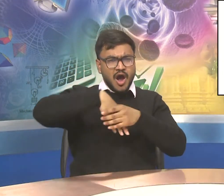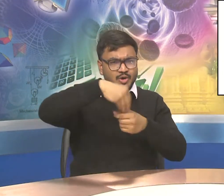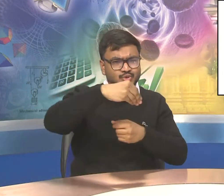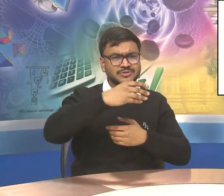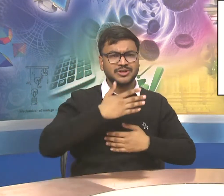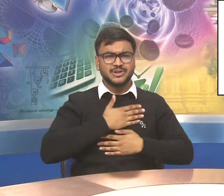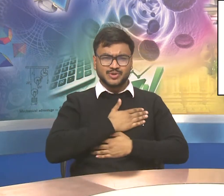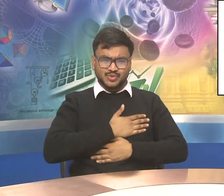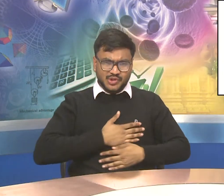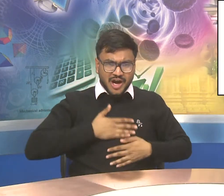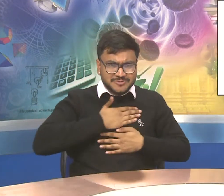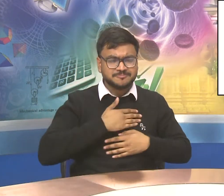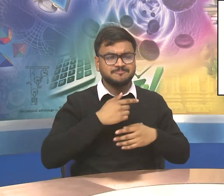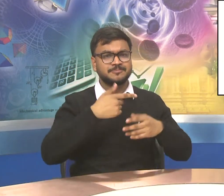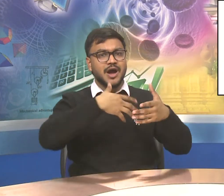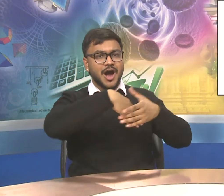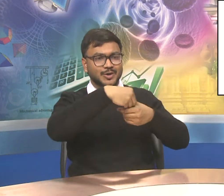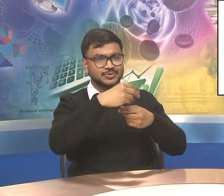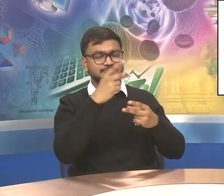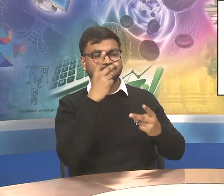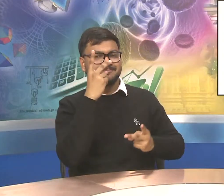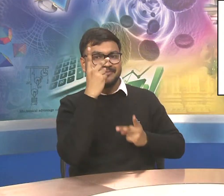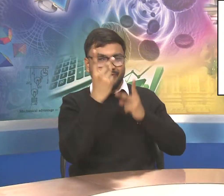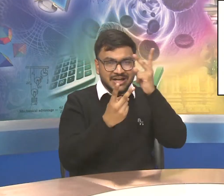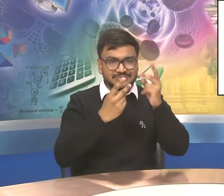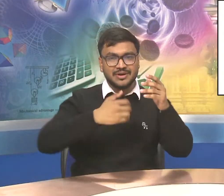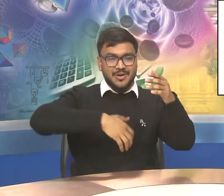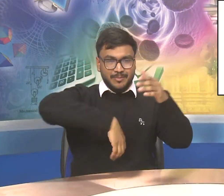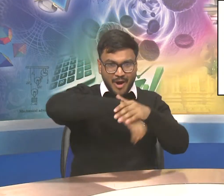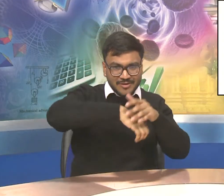This is used for a specific piece of information